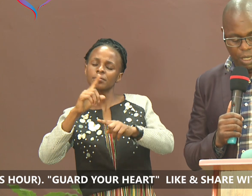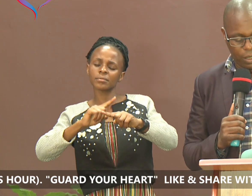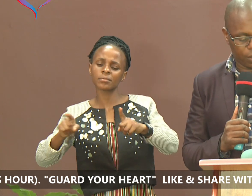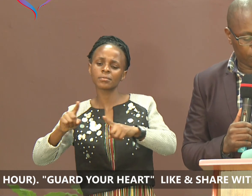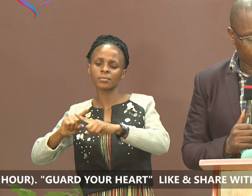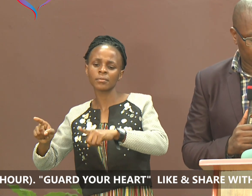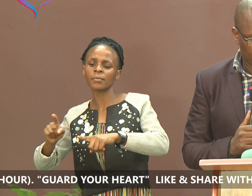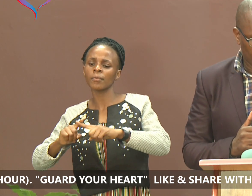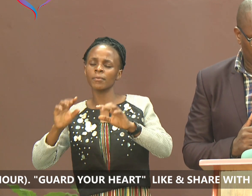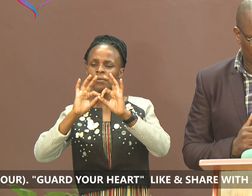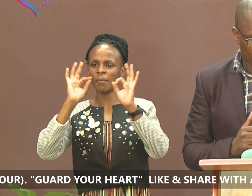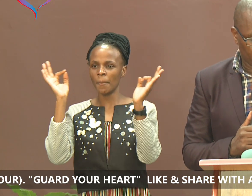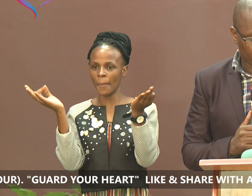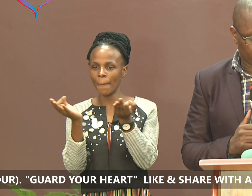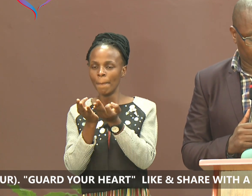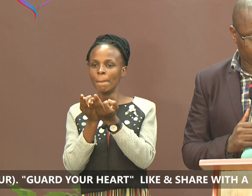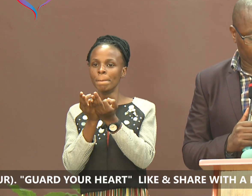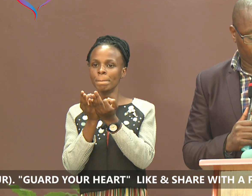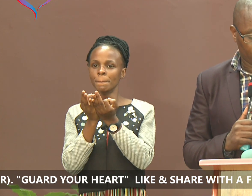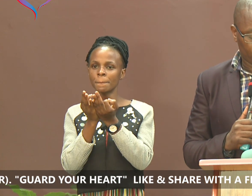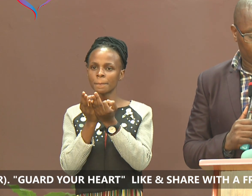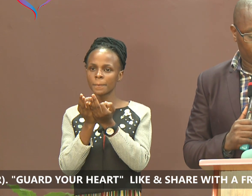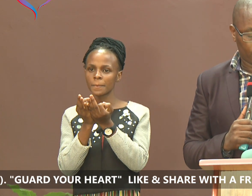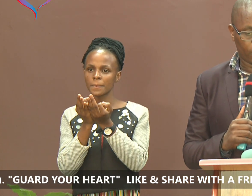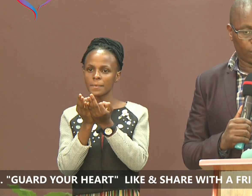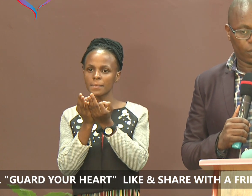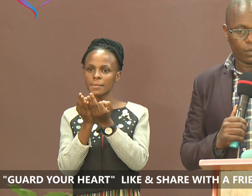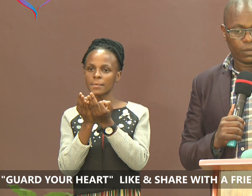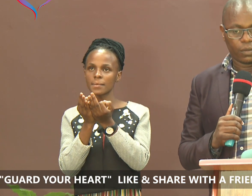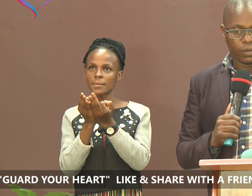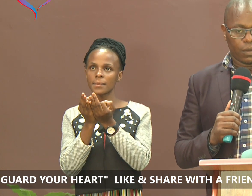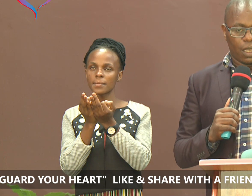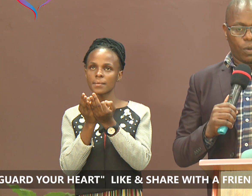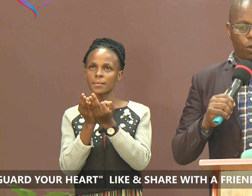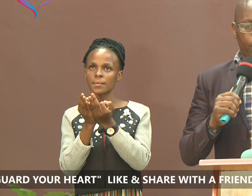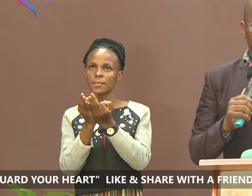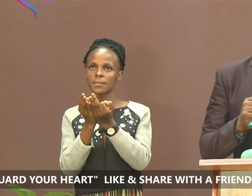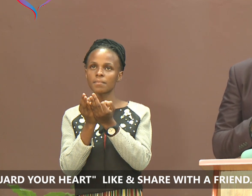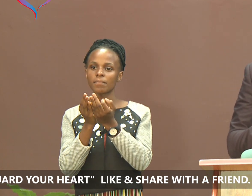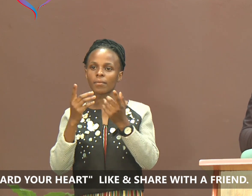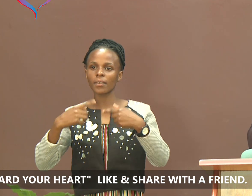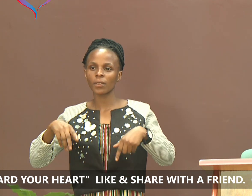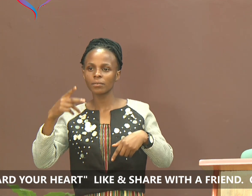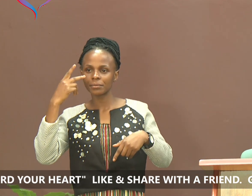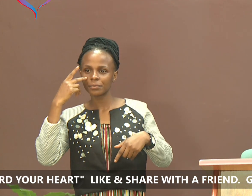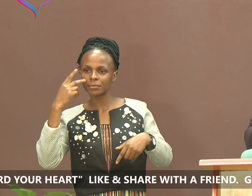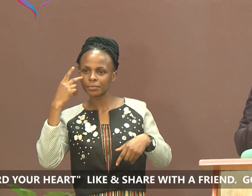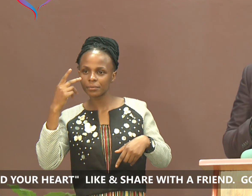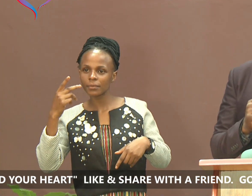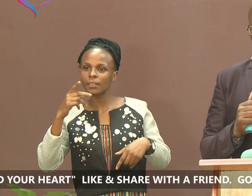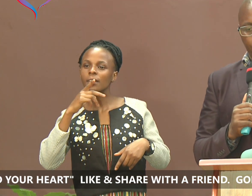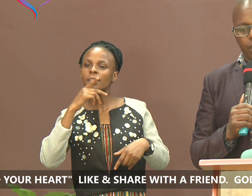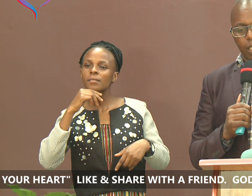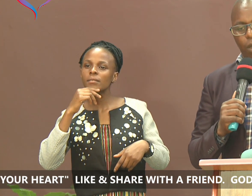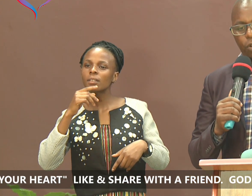different families. Tusobola okulukozesa okwogera ku mbeera za family za mirundi ng'ena. We are looking at the man who went out to sow